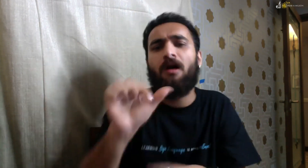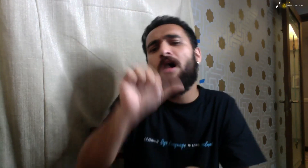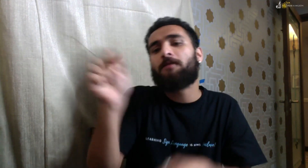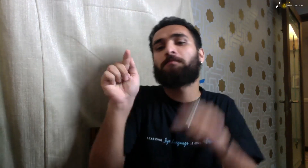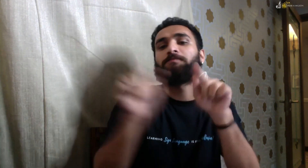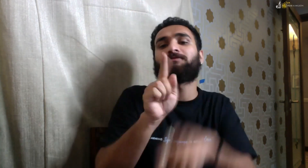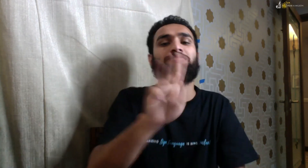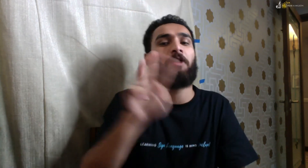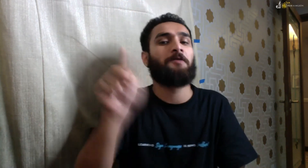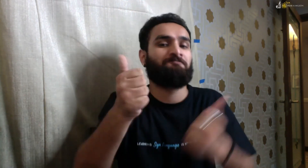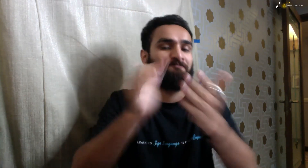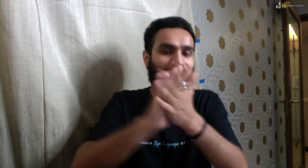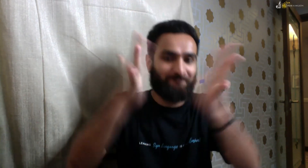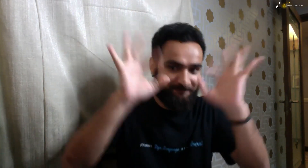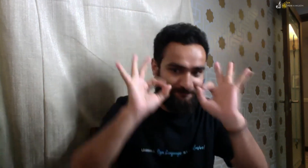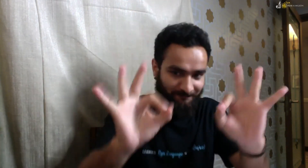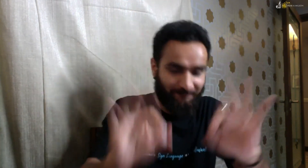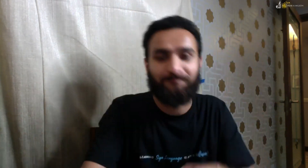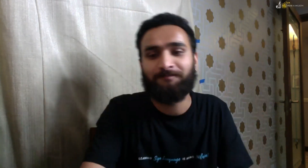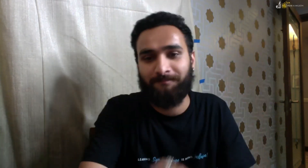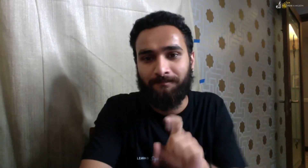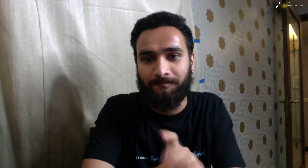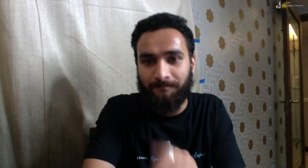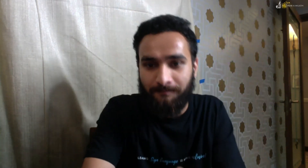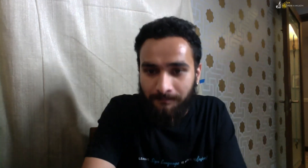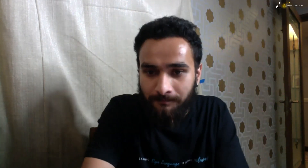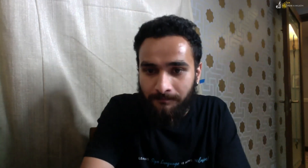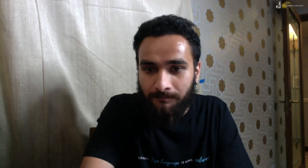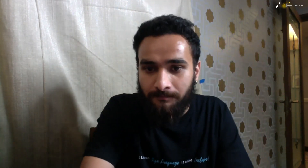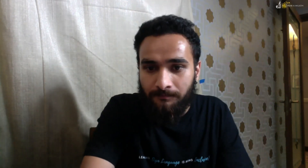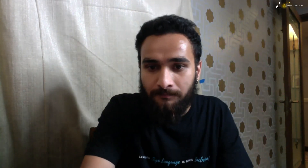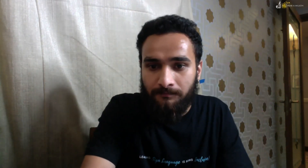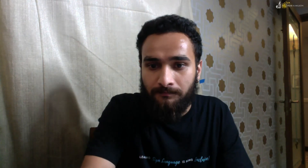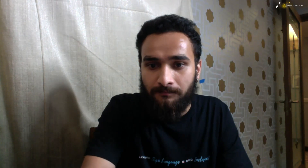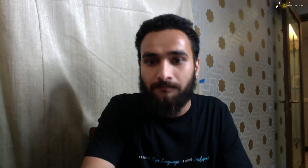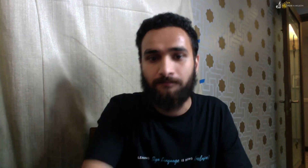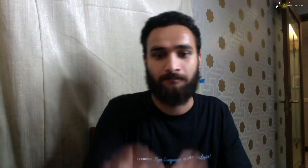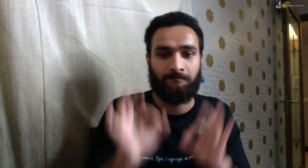volunteers is 8%, and others is 13%. Great.